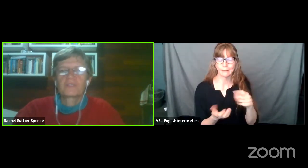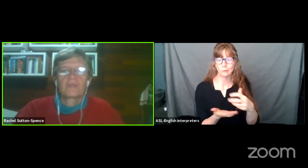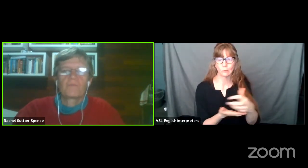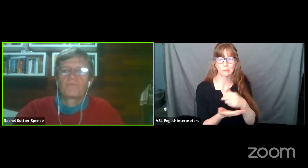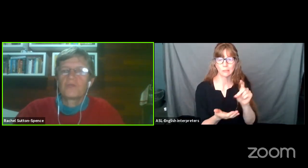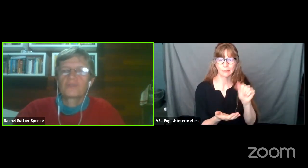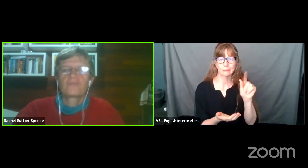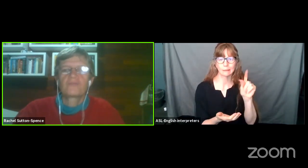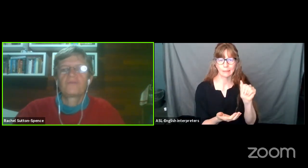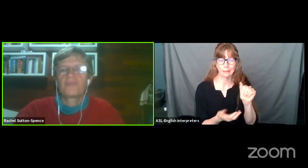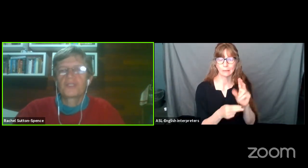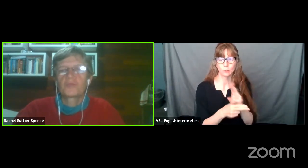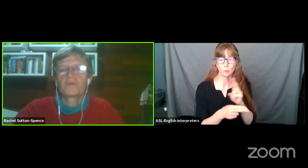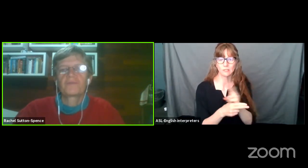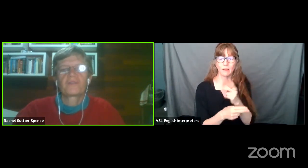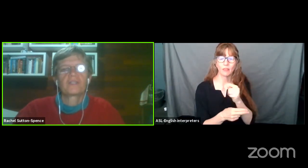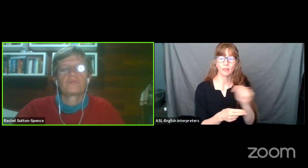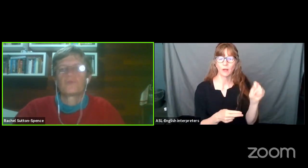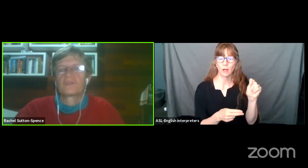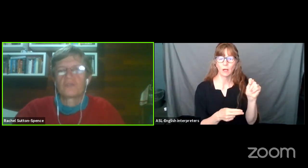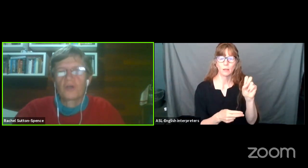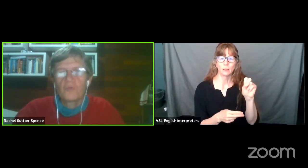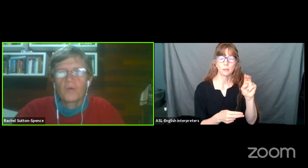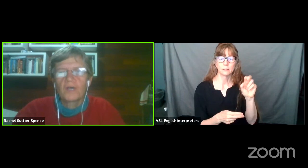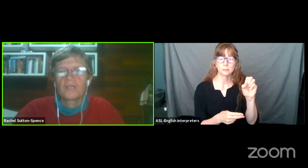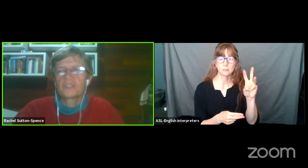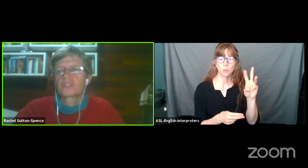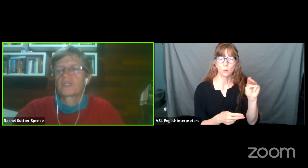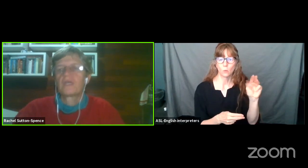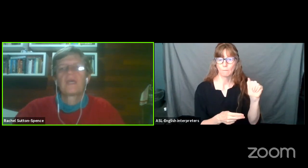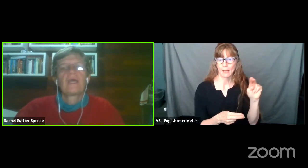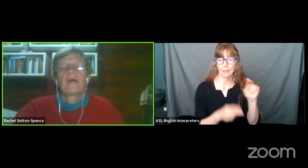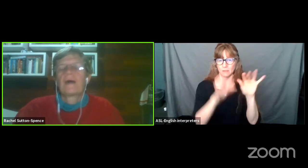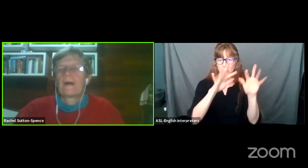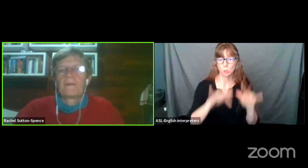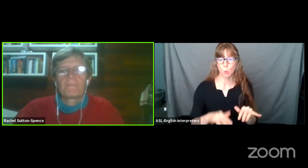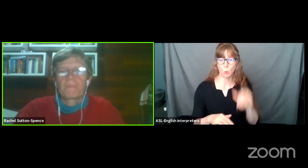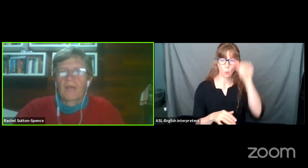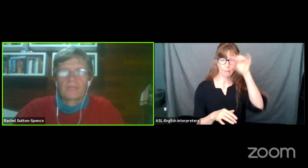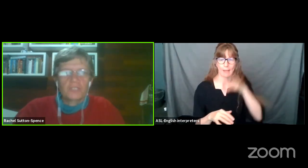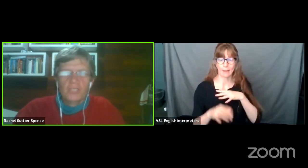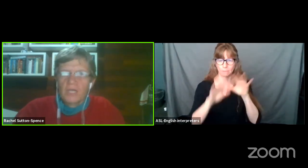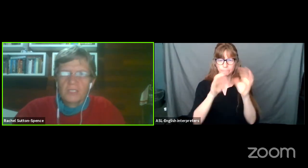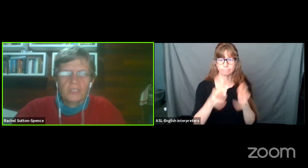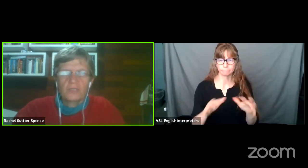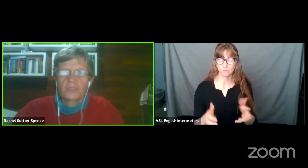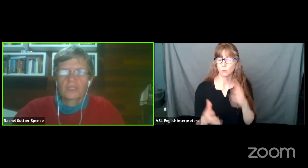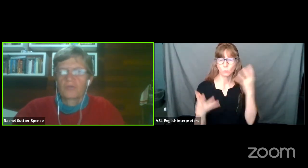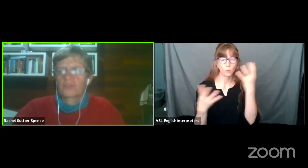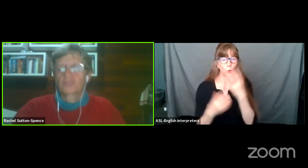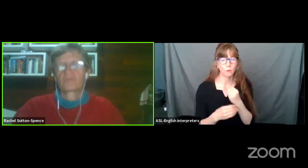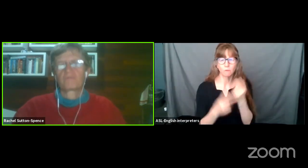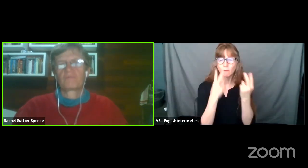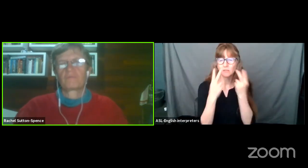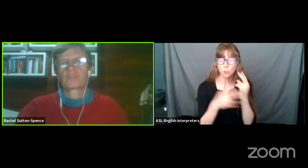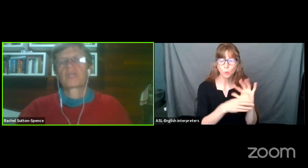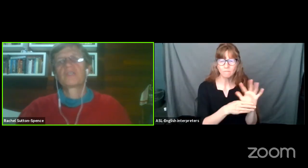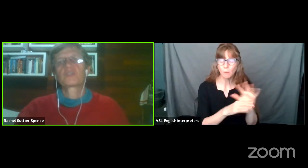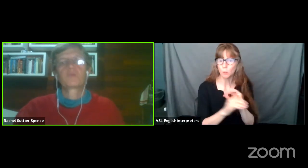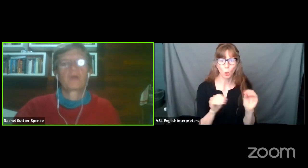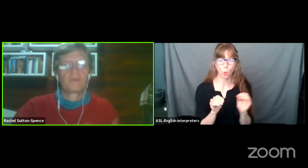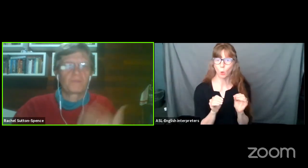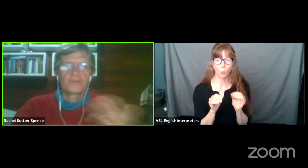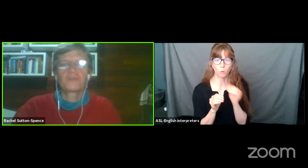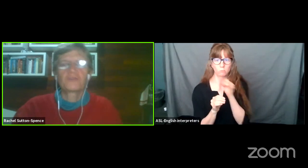It was a beautiful visual film with no words. And signers used those,